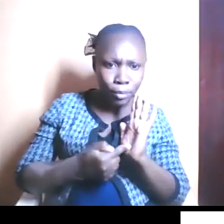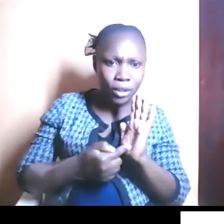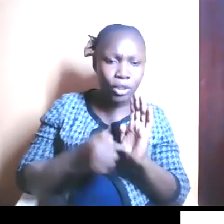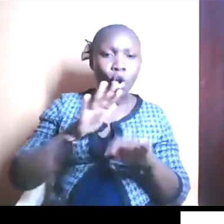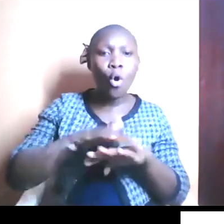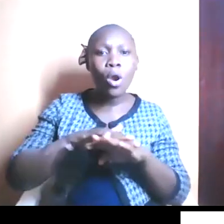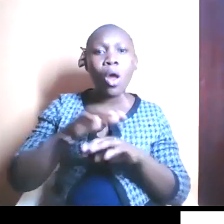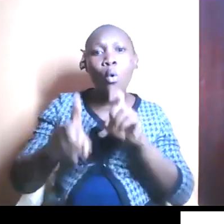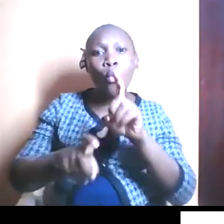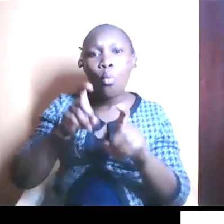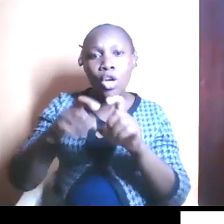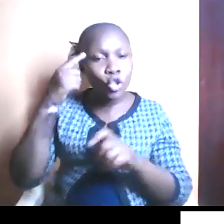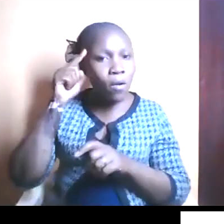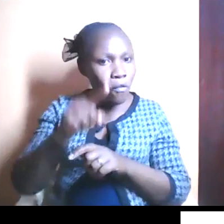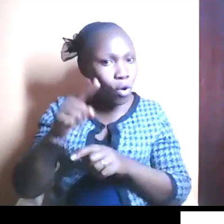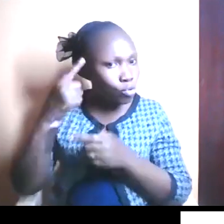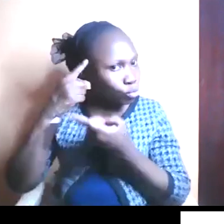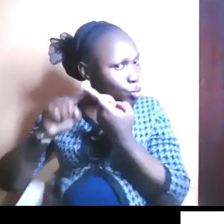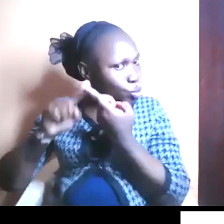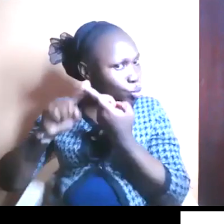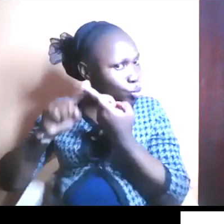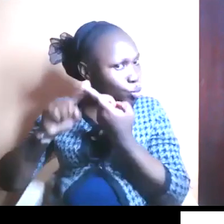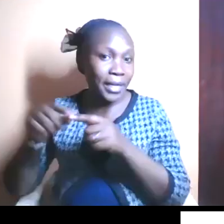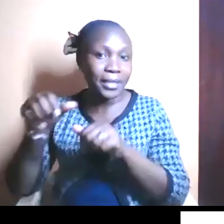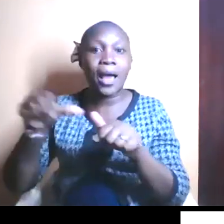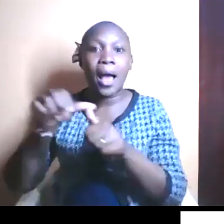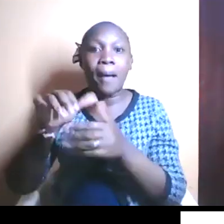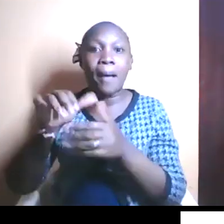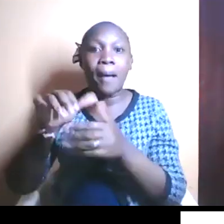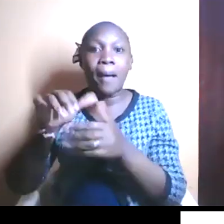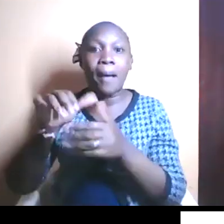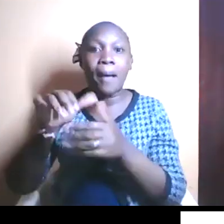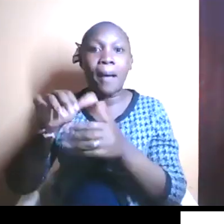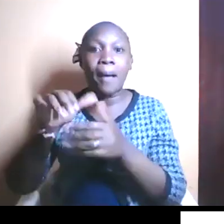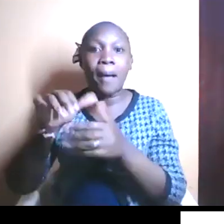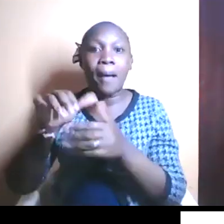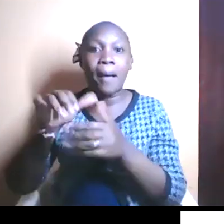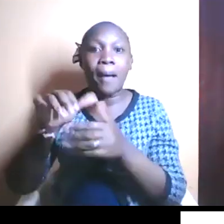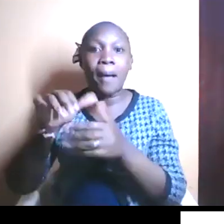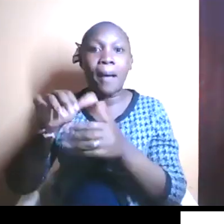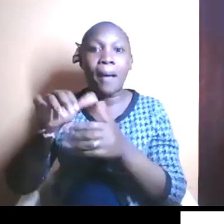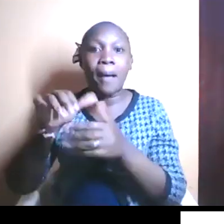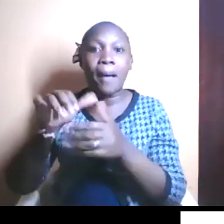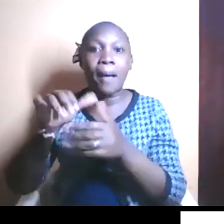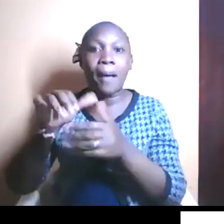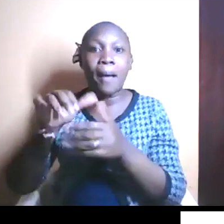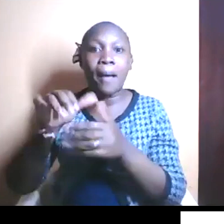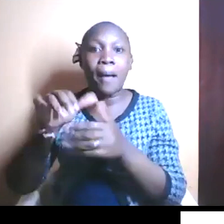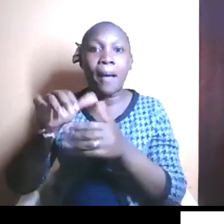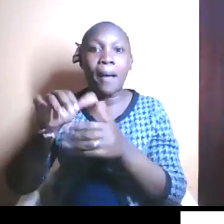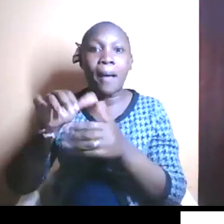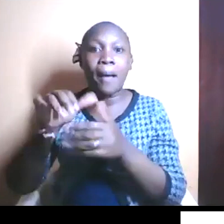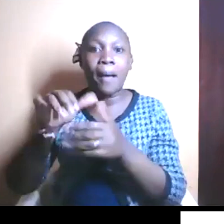you to reflect on, so you can apply them to your context. Remember, we said every one of our contexts is